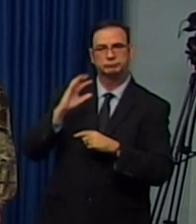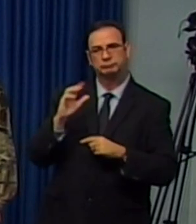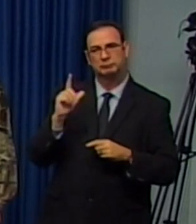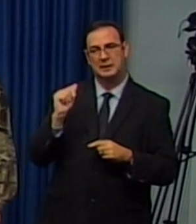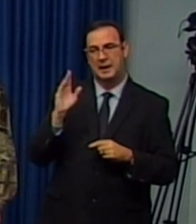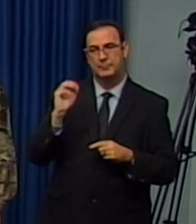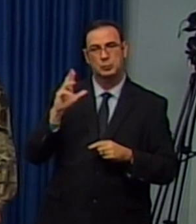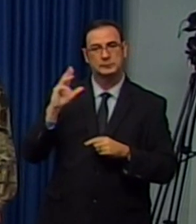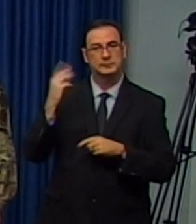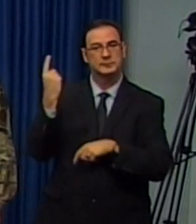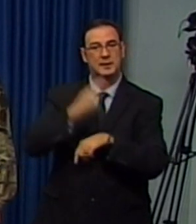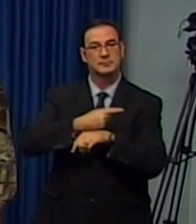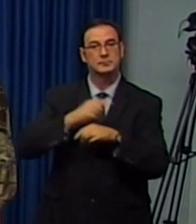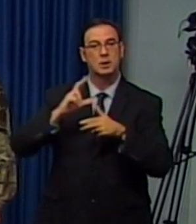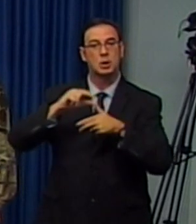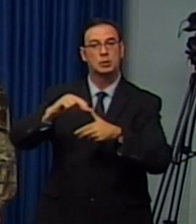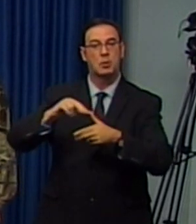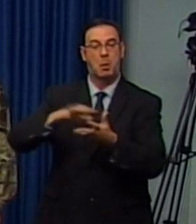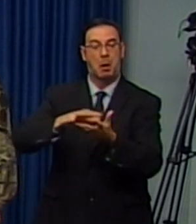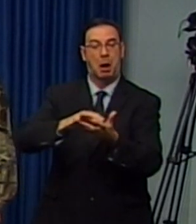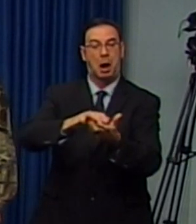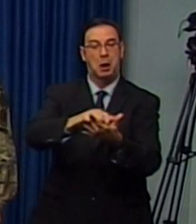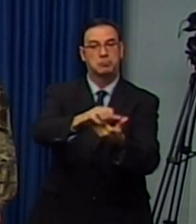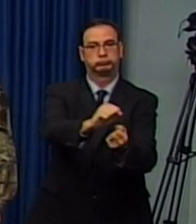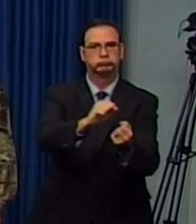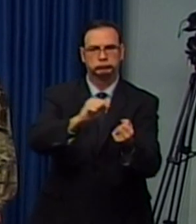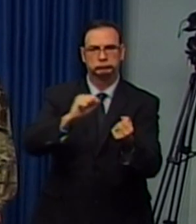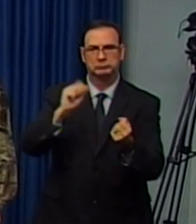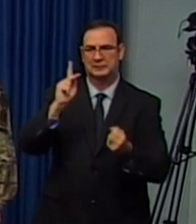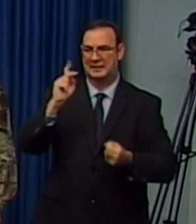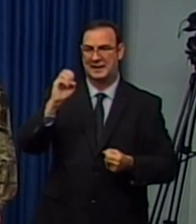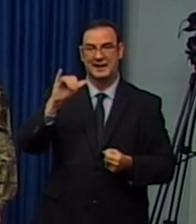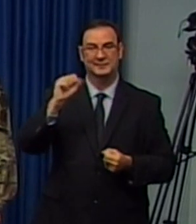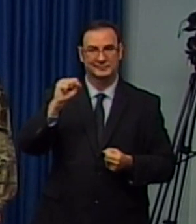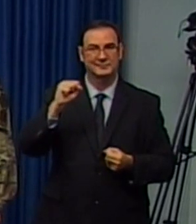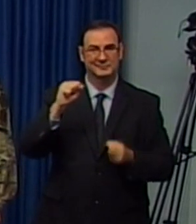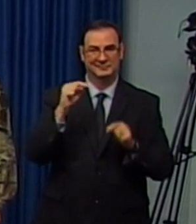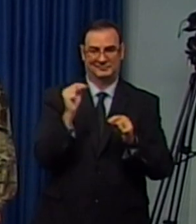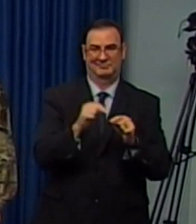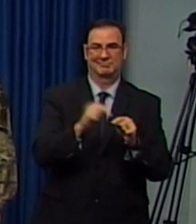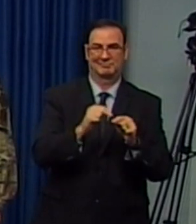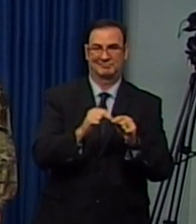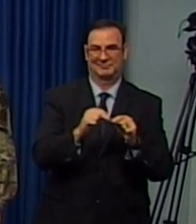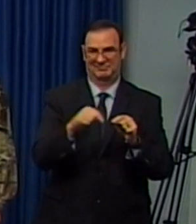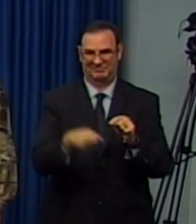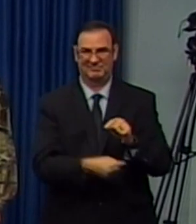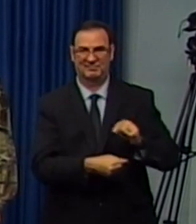and just obliterated the Keys to find anything that had reached this level